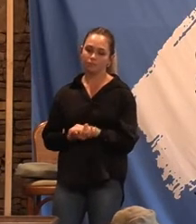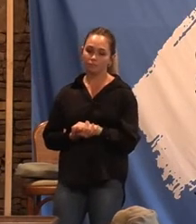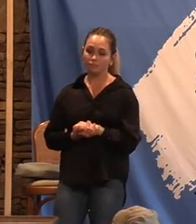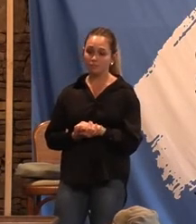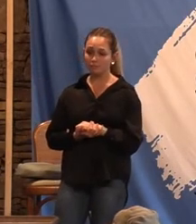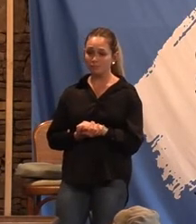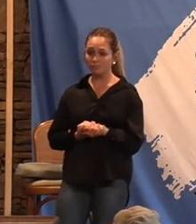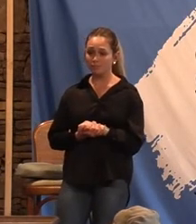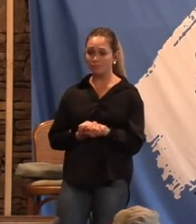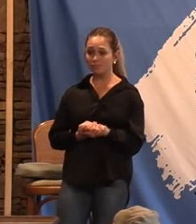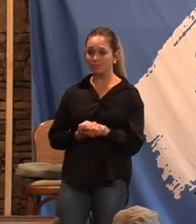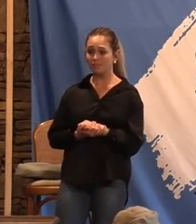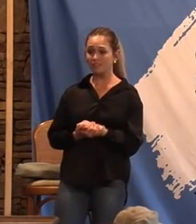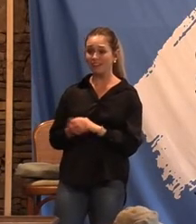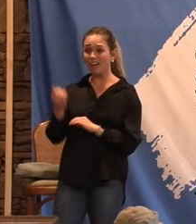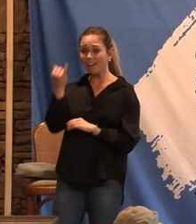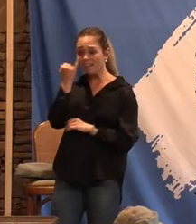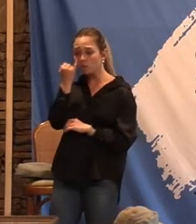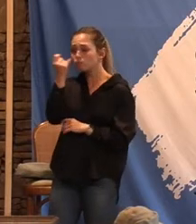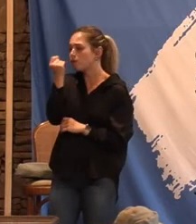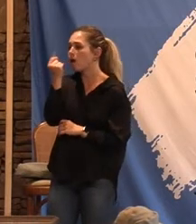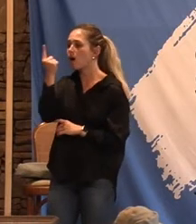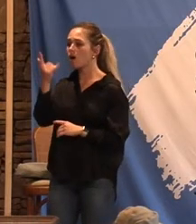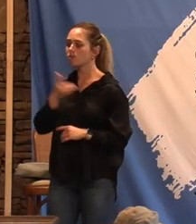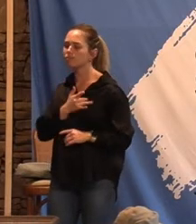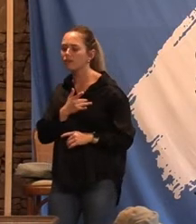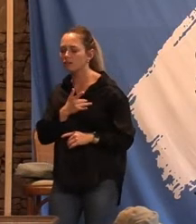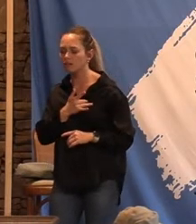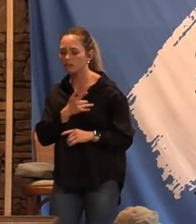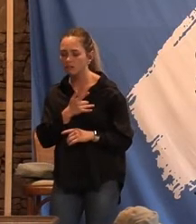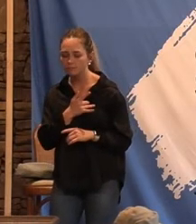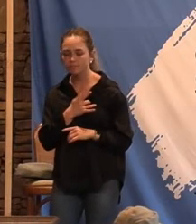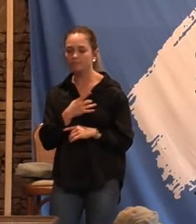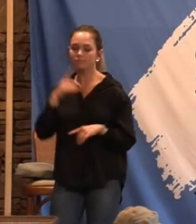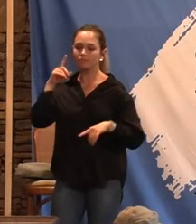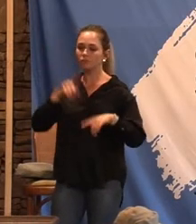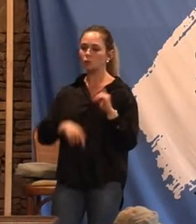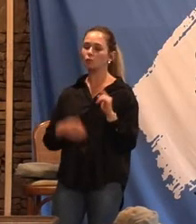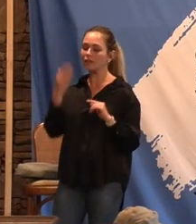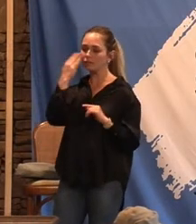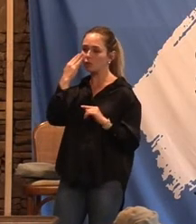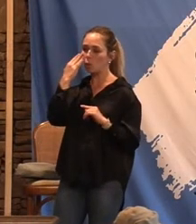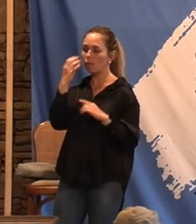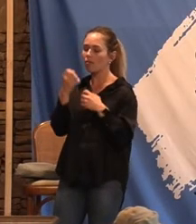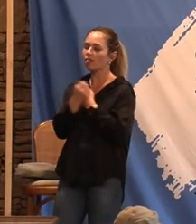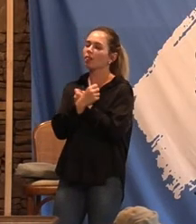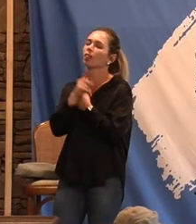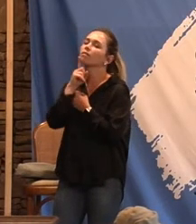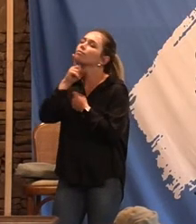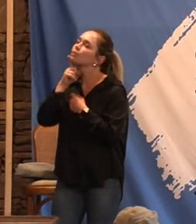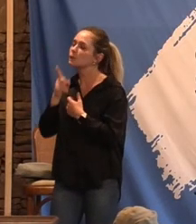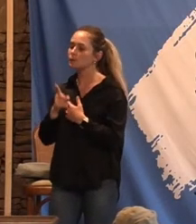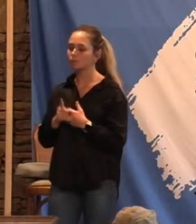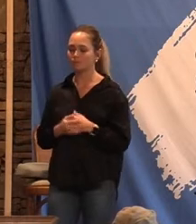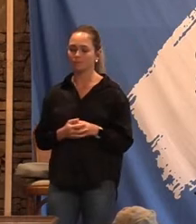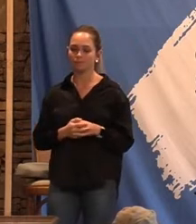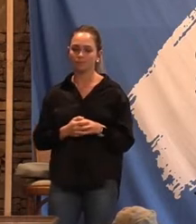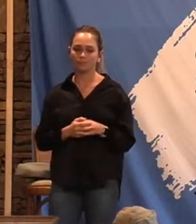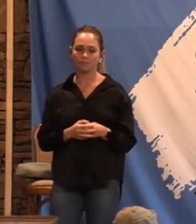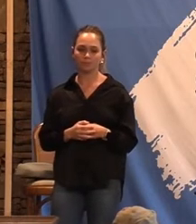If you don't know the ache of a broken heart, you can't know when love is